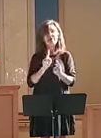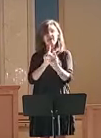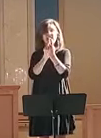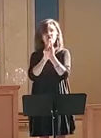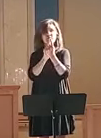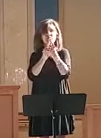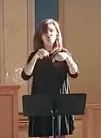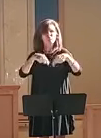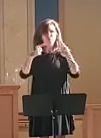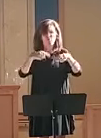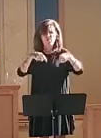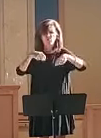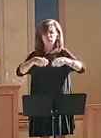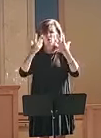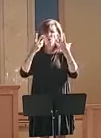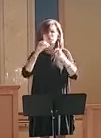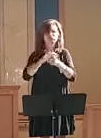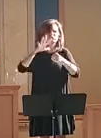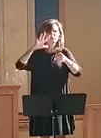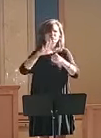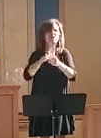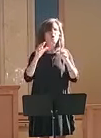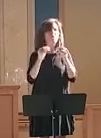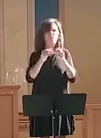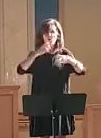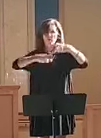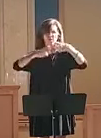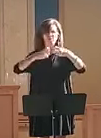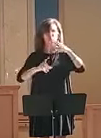up, it fosters more rebellion,